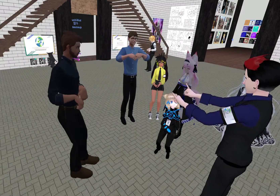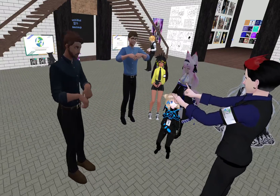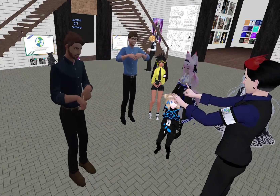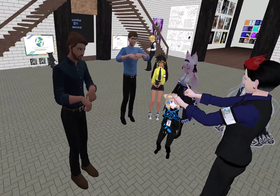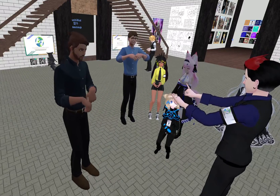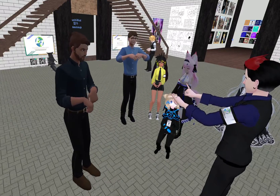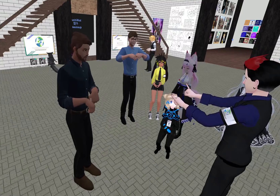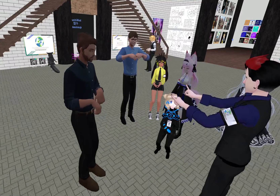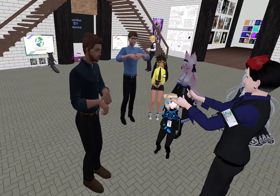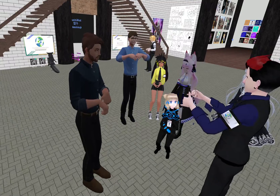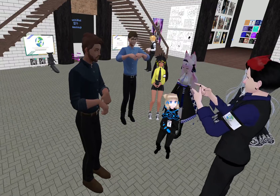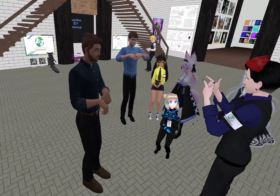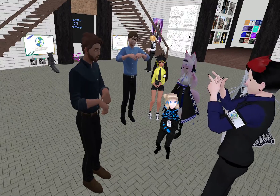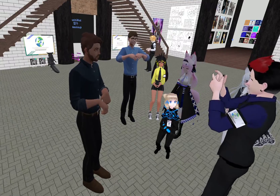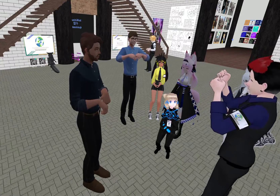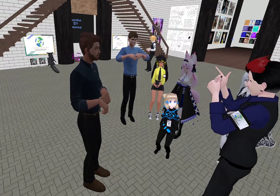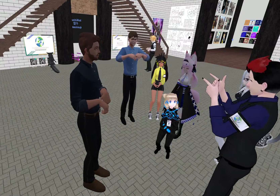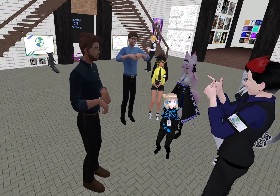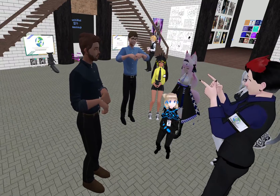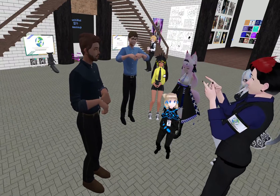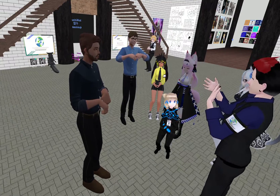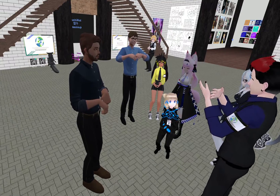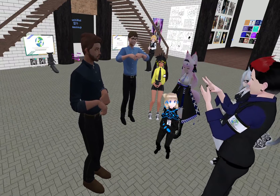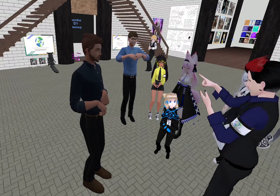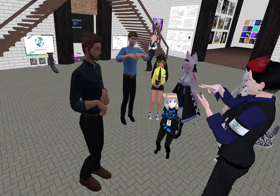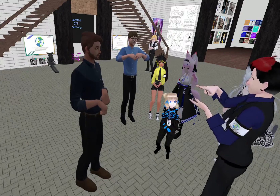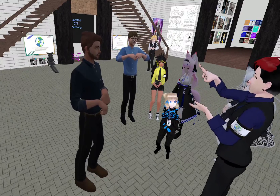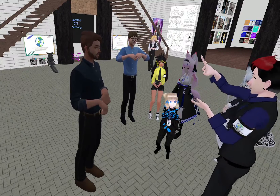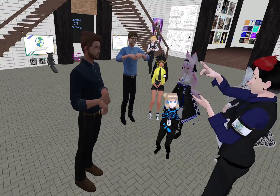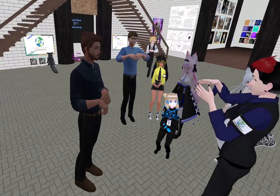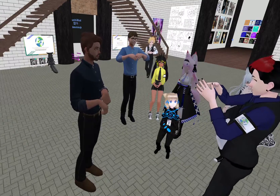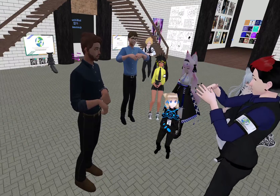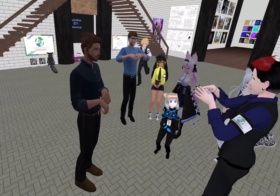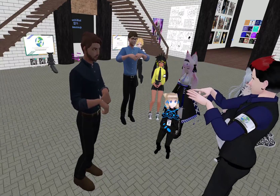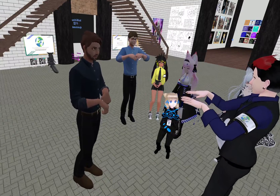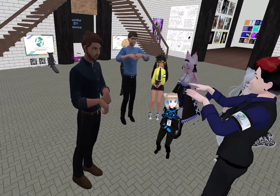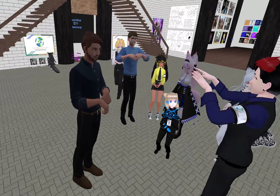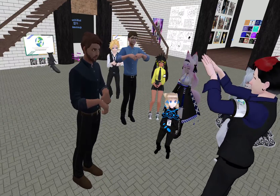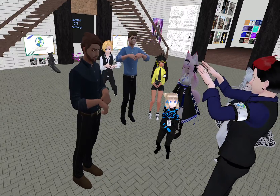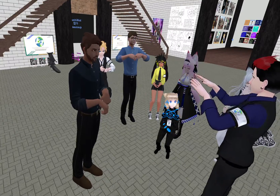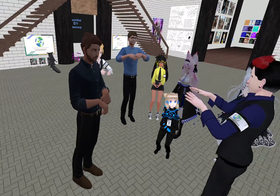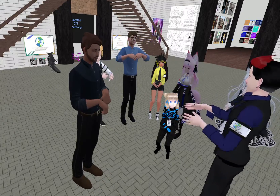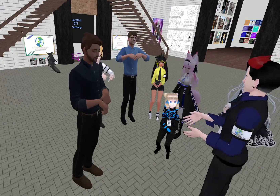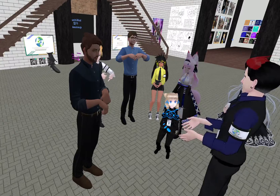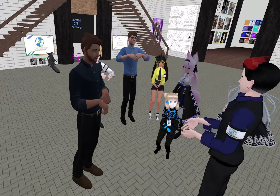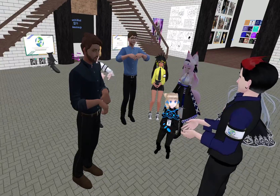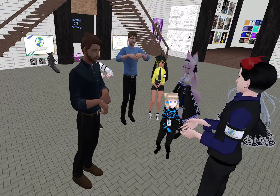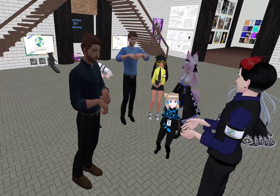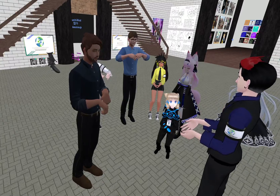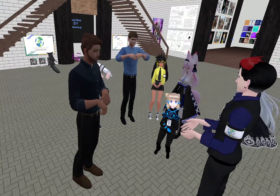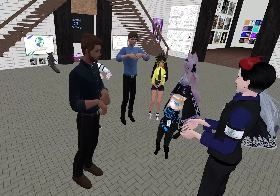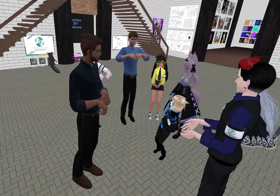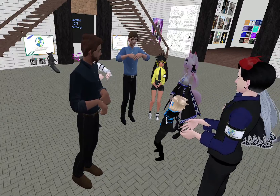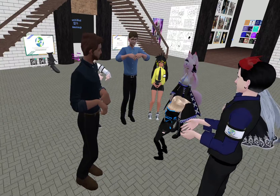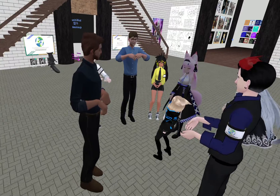stay, right? Whenever you watch them with glasses, wherever you look, the captions move with it. Oh, like it follows your